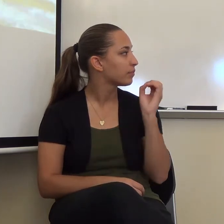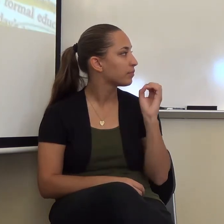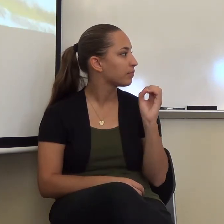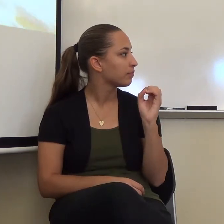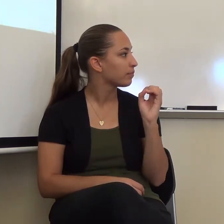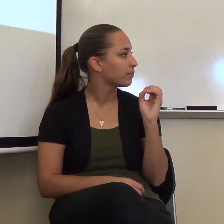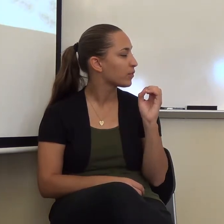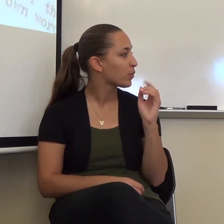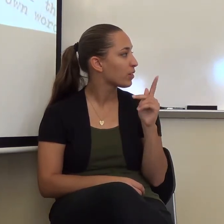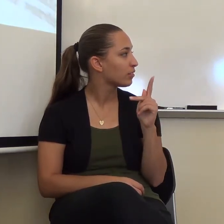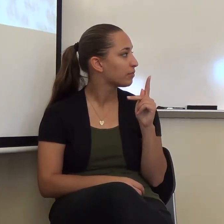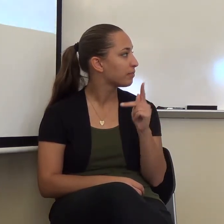Let's look at